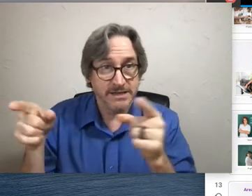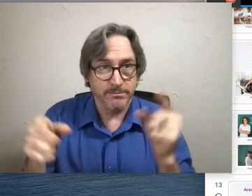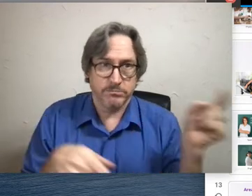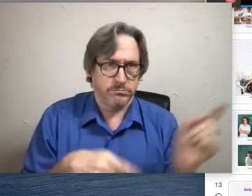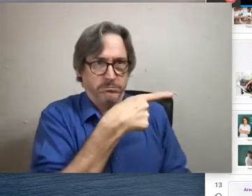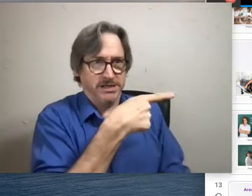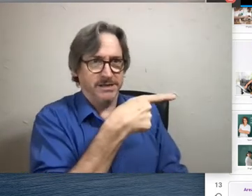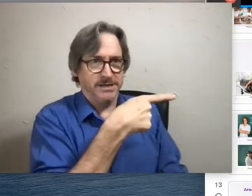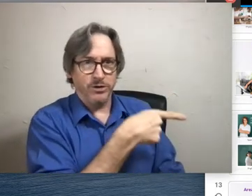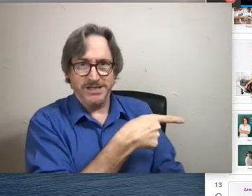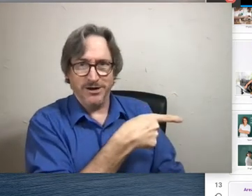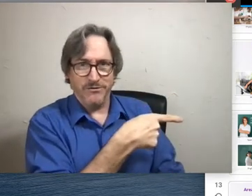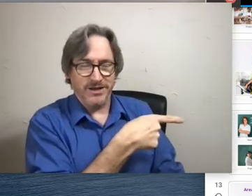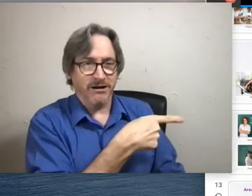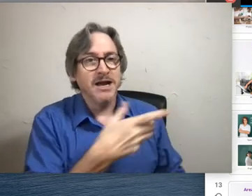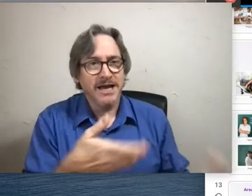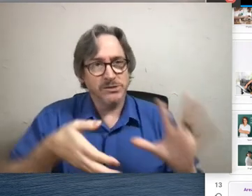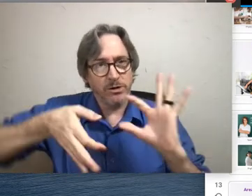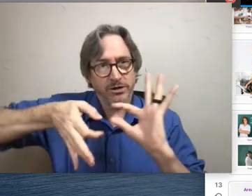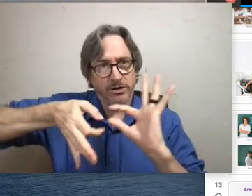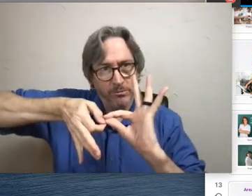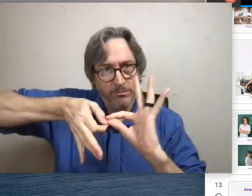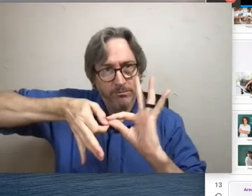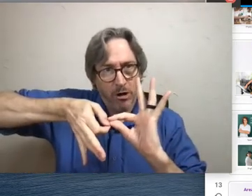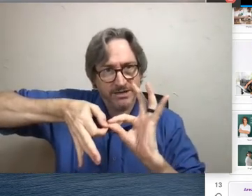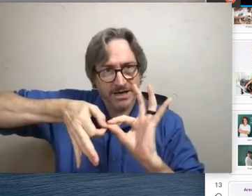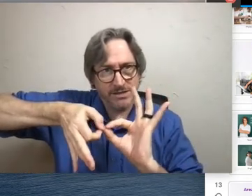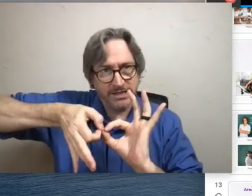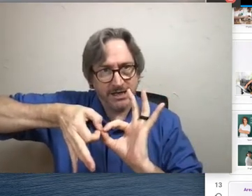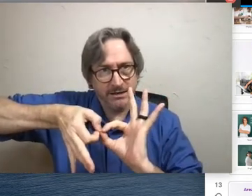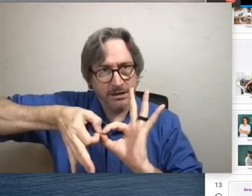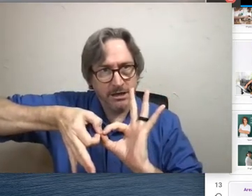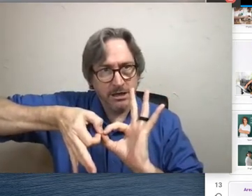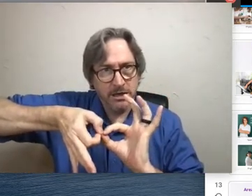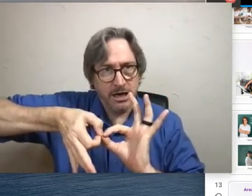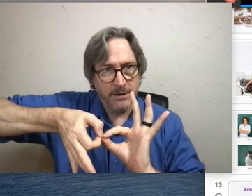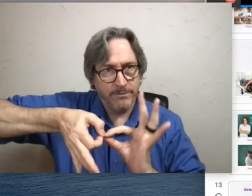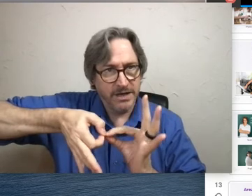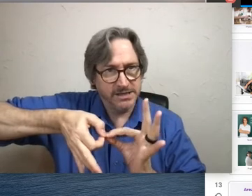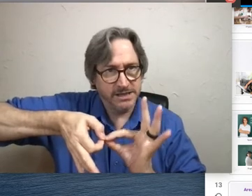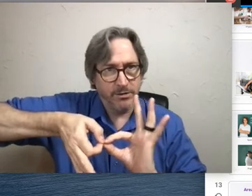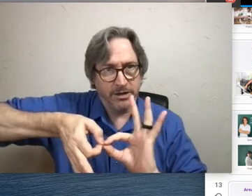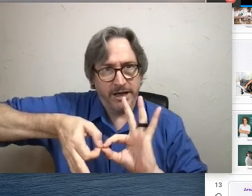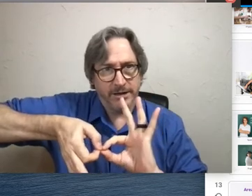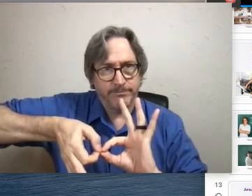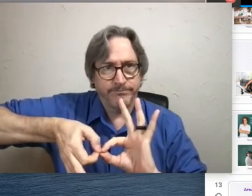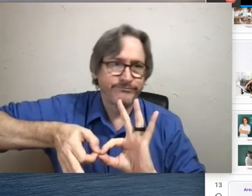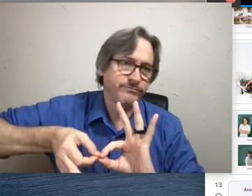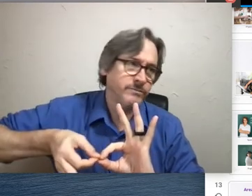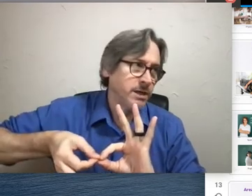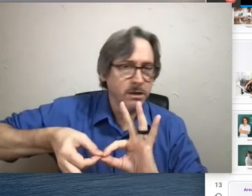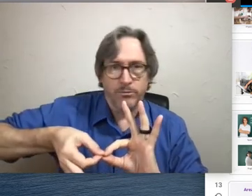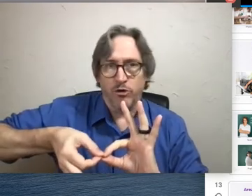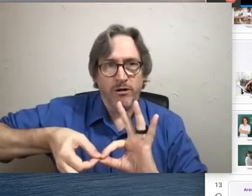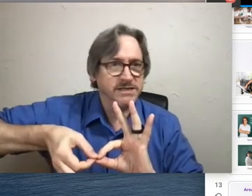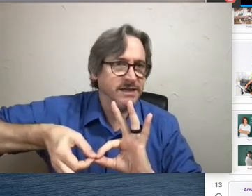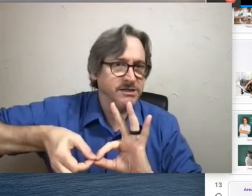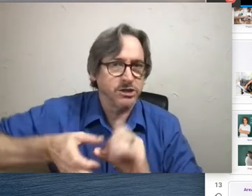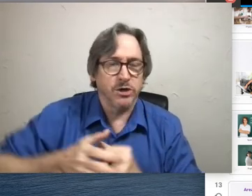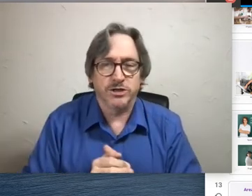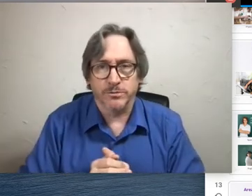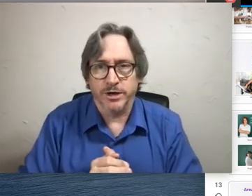the symbol you see over there is what you'll oftentimes see is a symbol in like